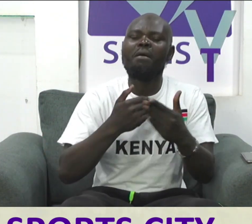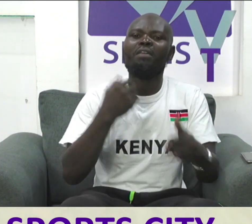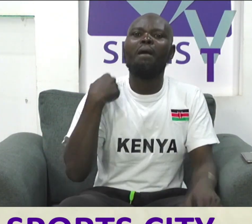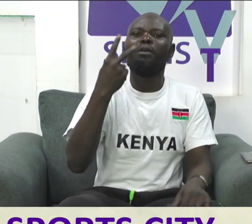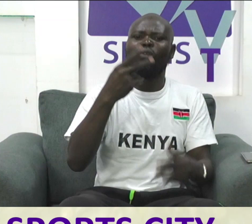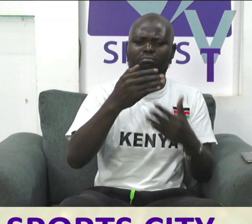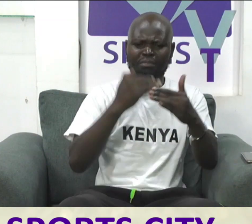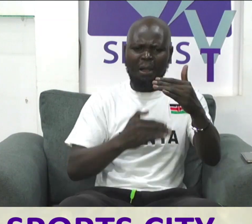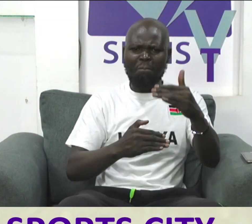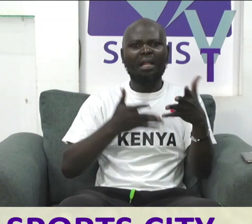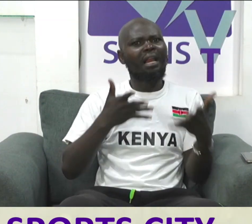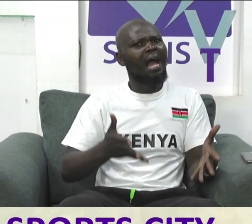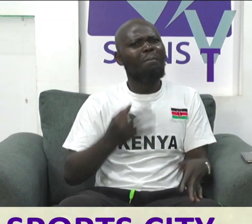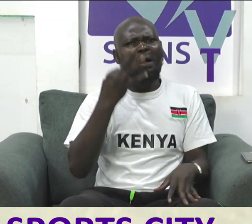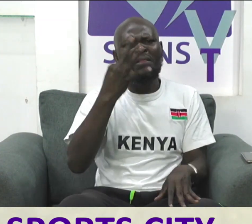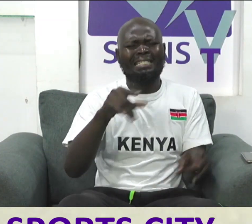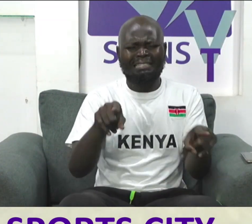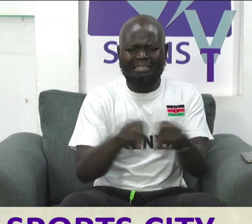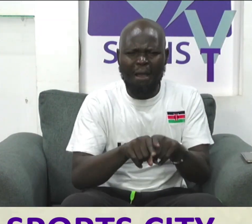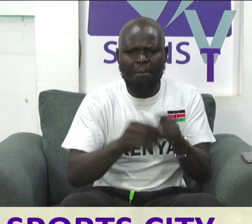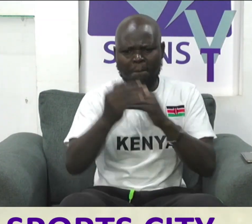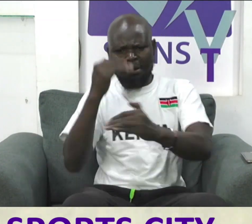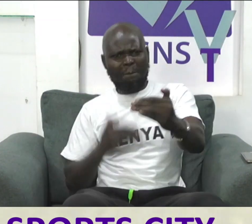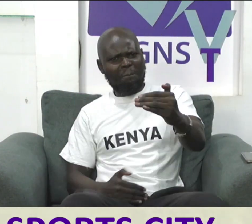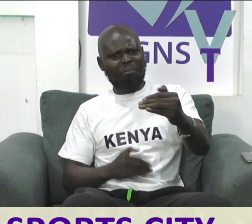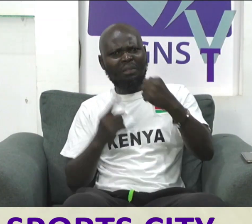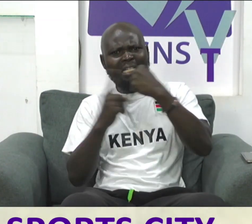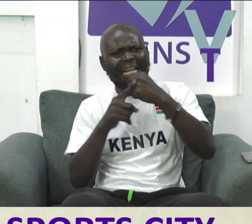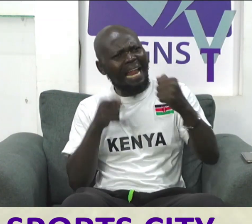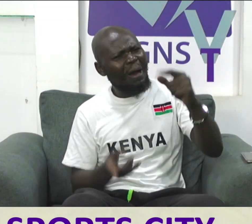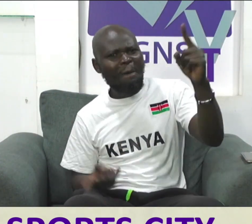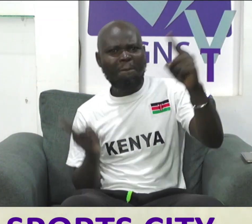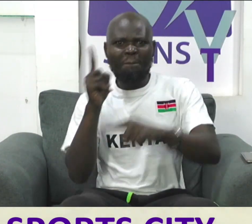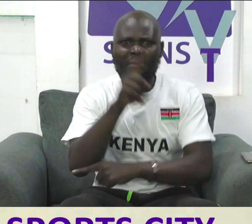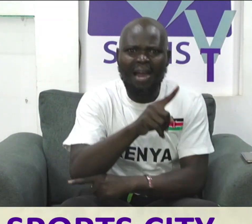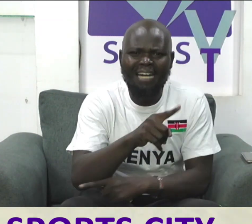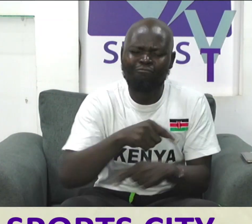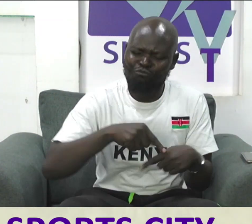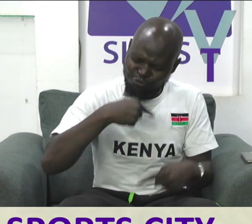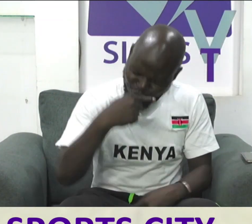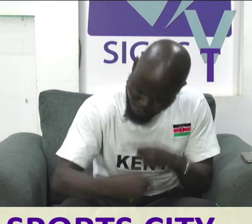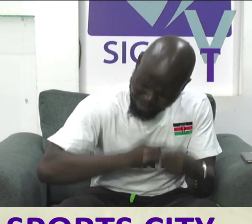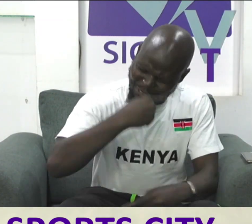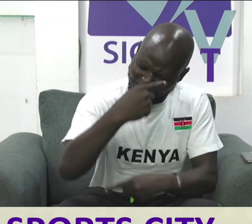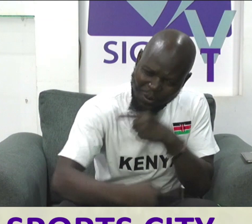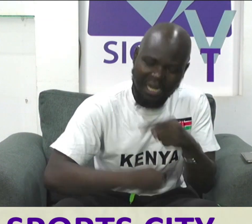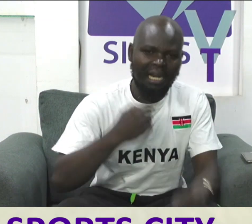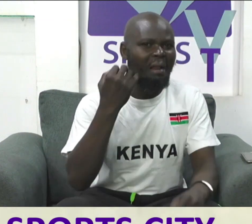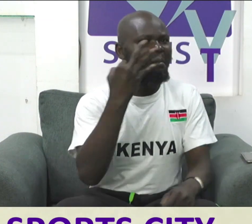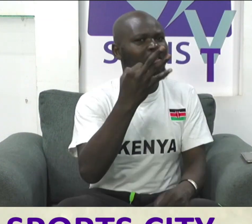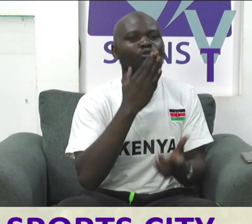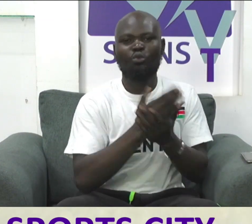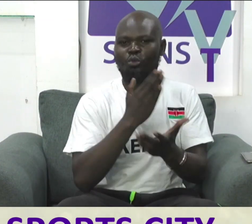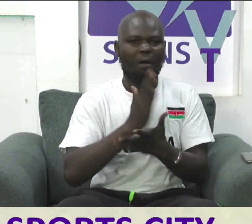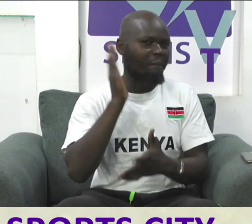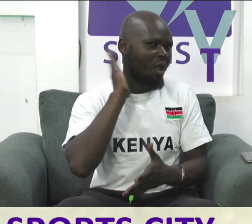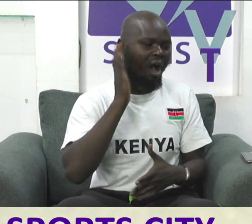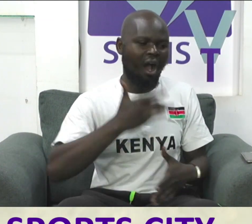phone number. Because last in the previous, we saw that Tusker FC was